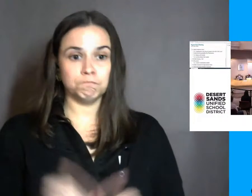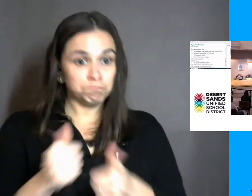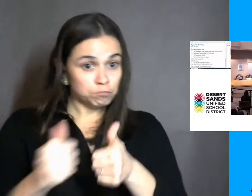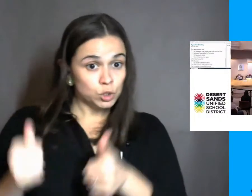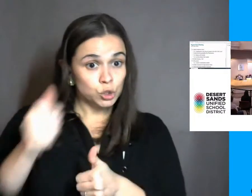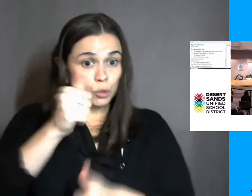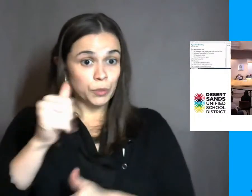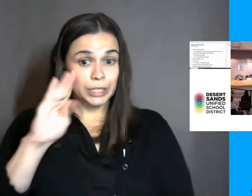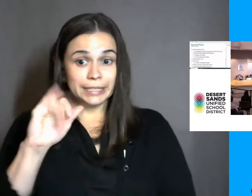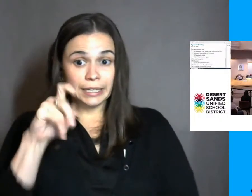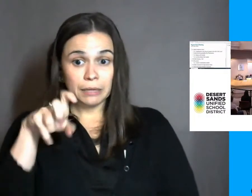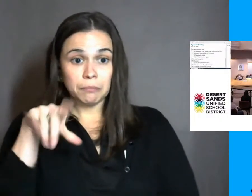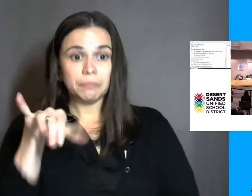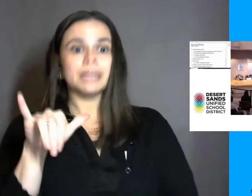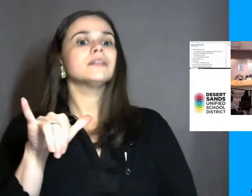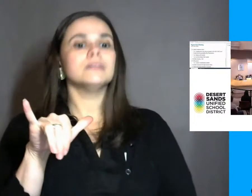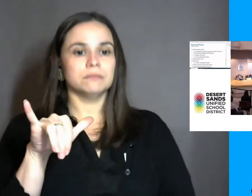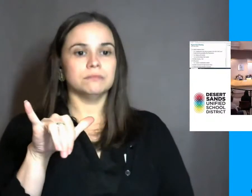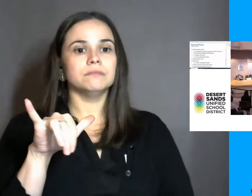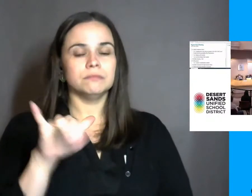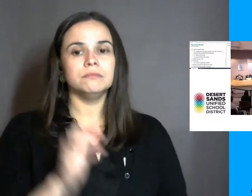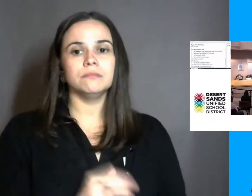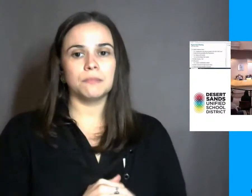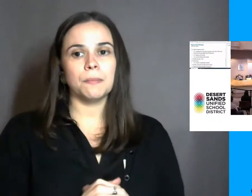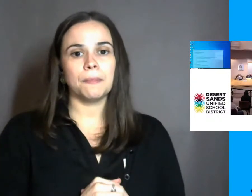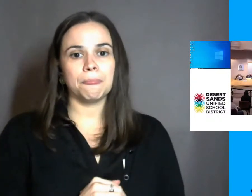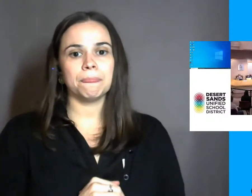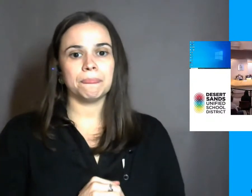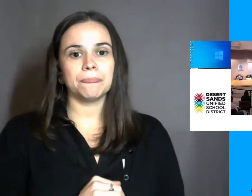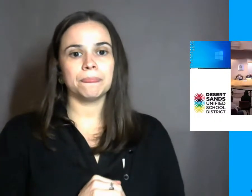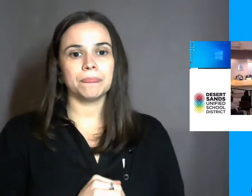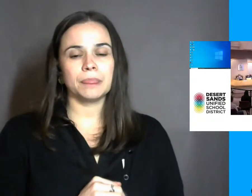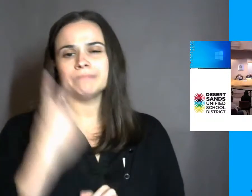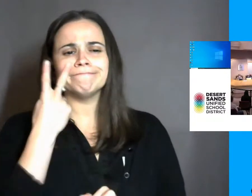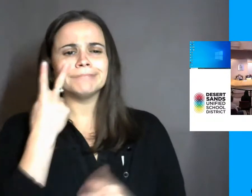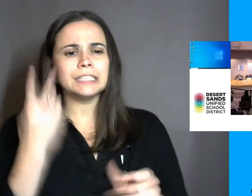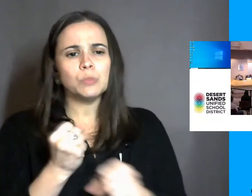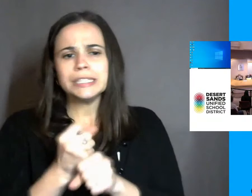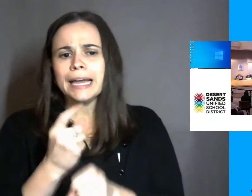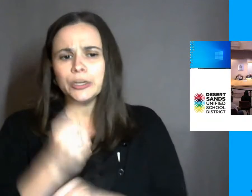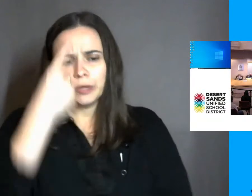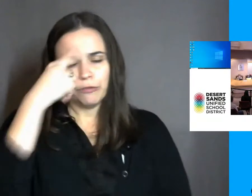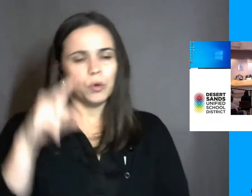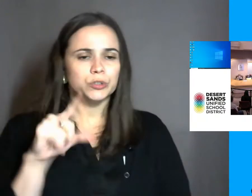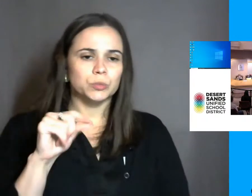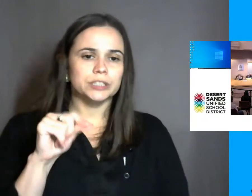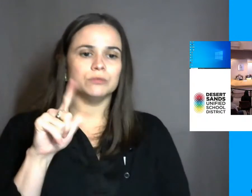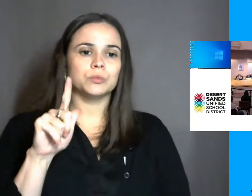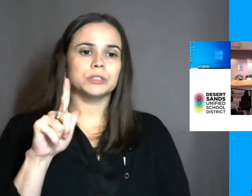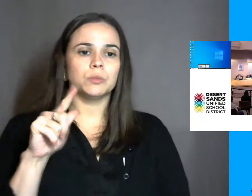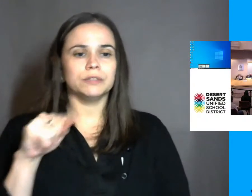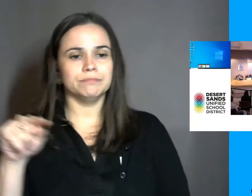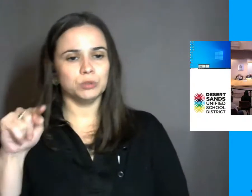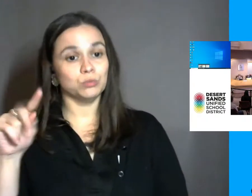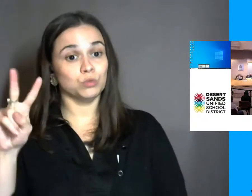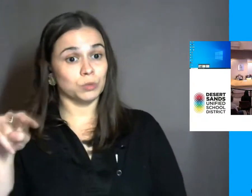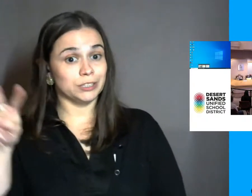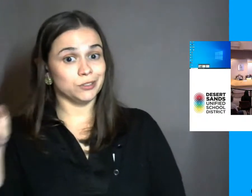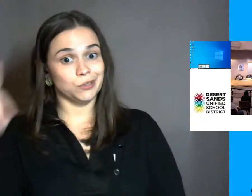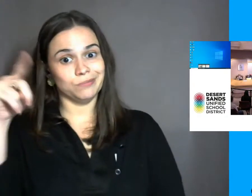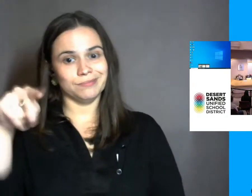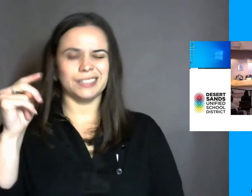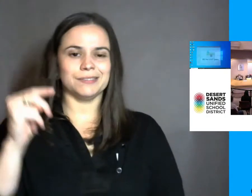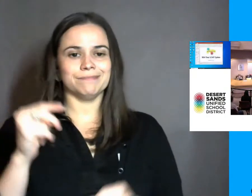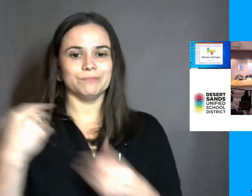Bailey, supplement to the annual update to the 2021-2022 local control and accountability plan presentation.